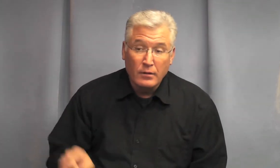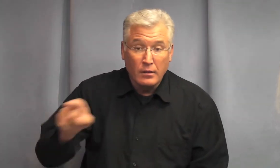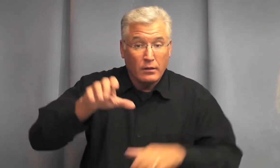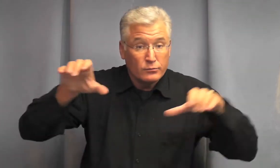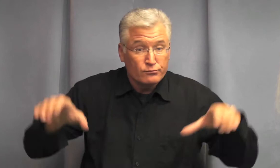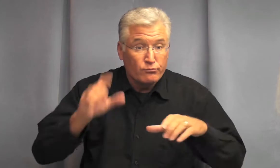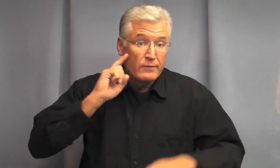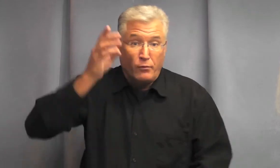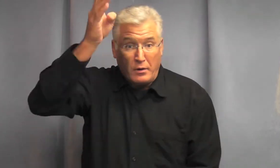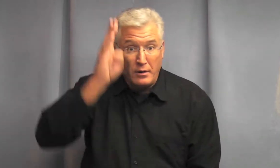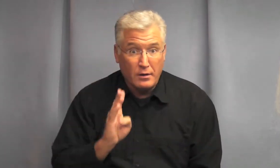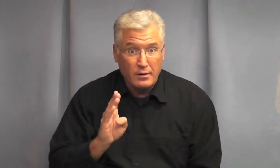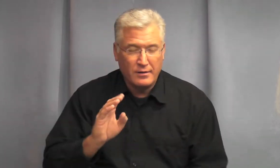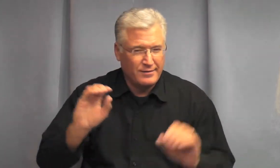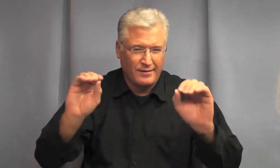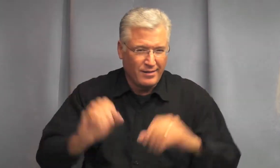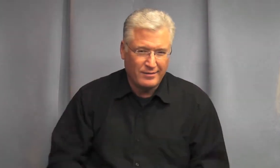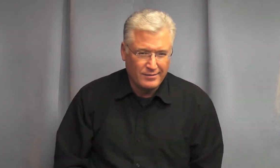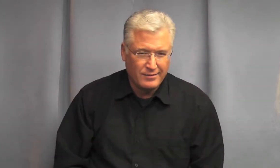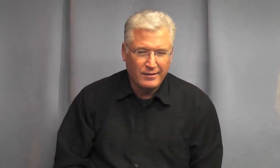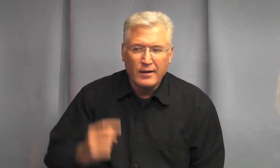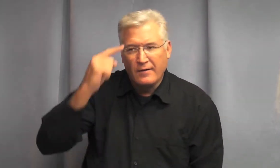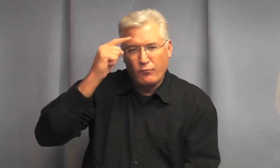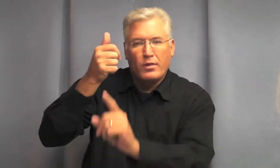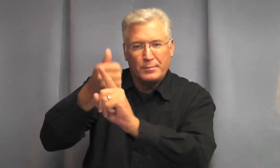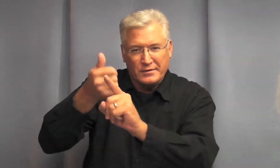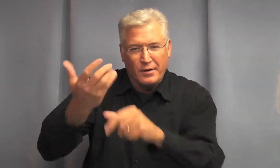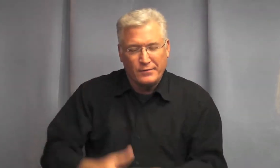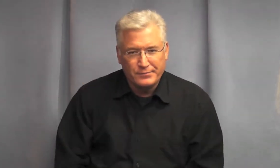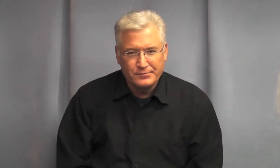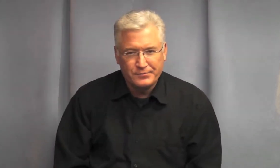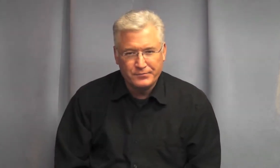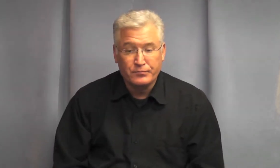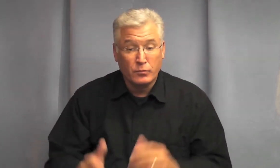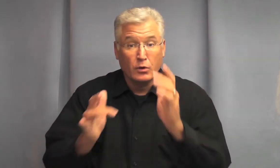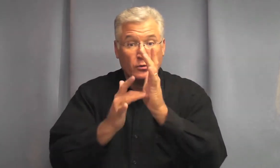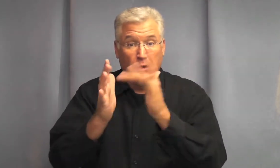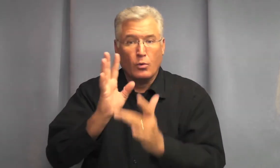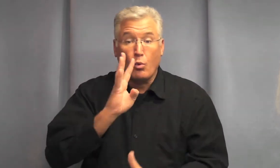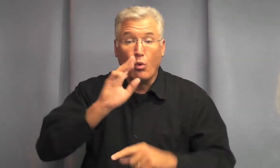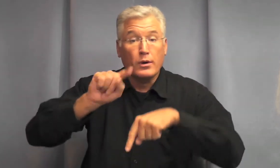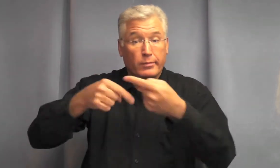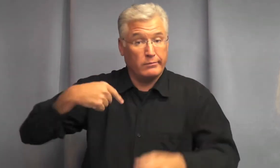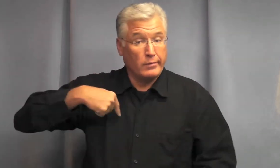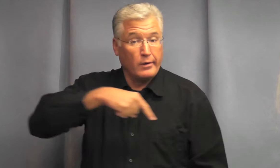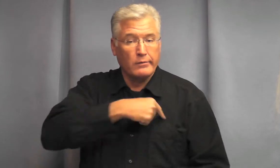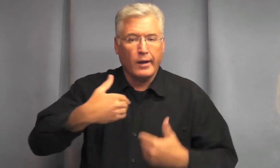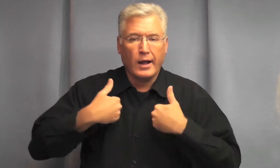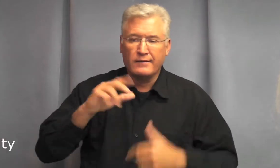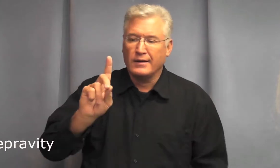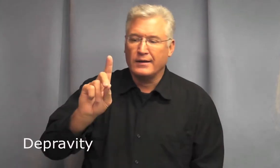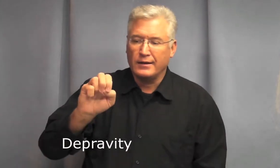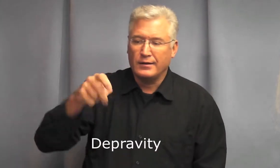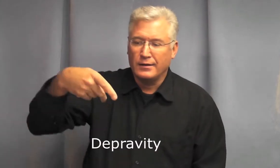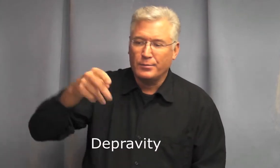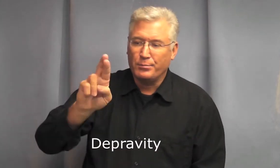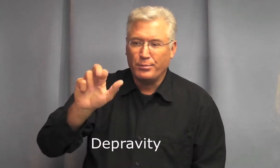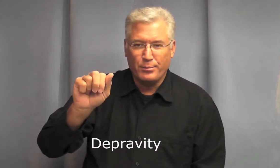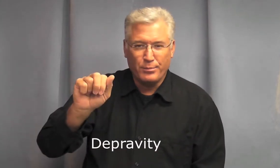why. But doing good things for God? No, that's not reason. It's for themselves. Jesus talks about